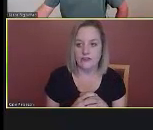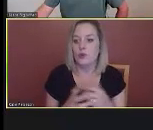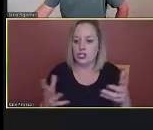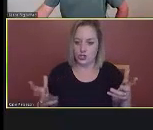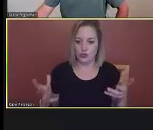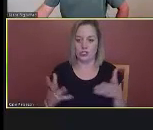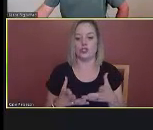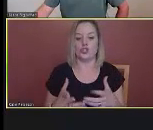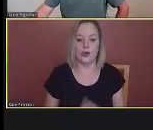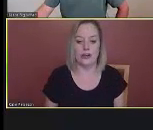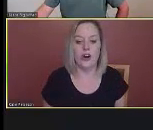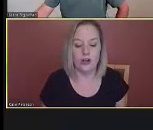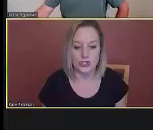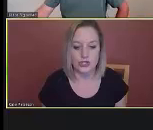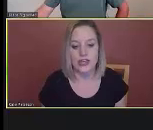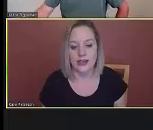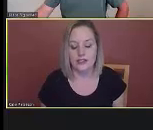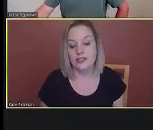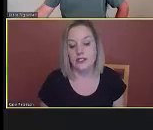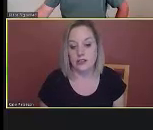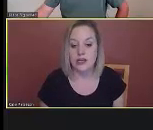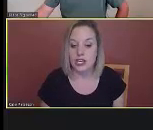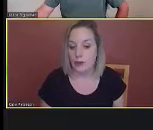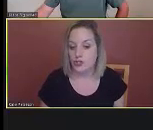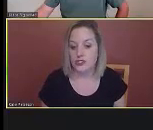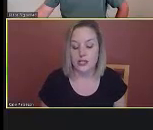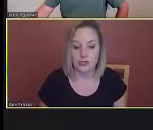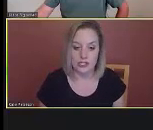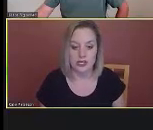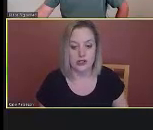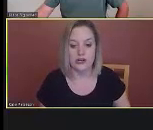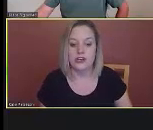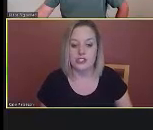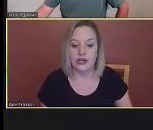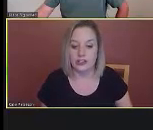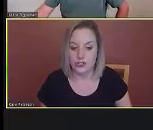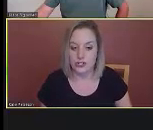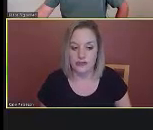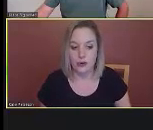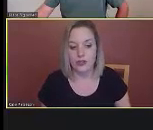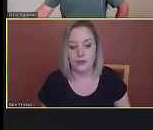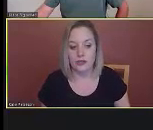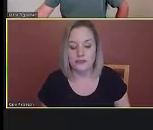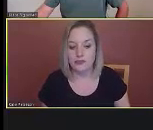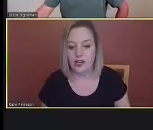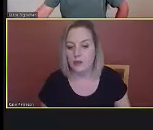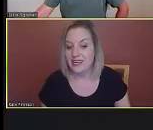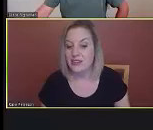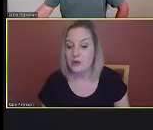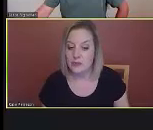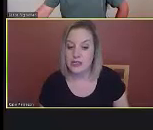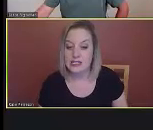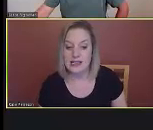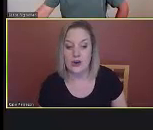that everyone is using to join the call so that the captioner is able to hear. So you enter in your phone number. A lot